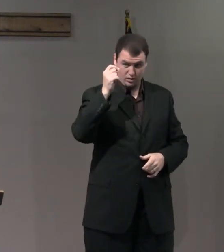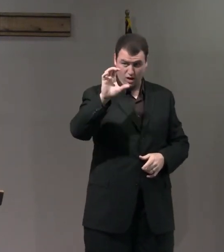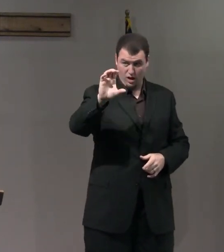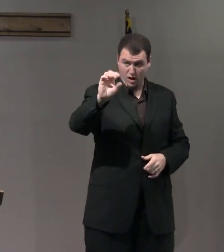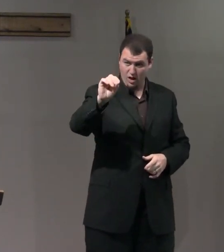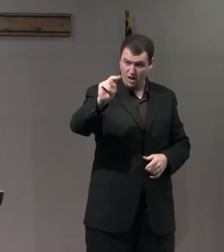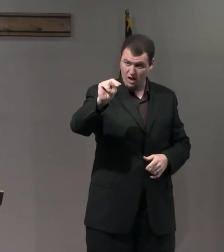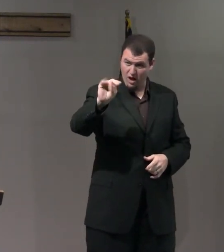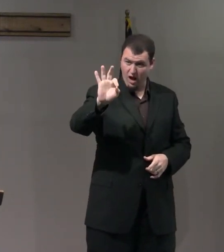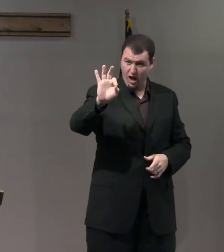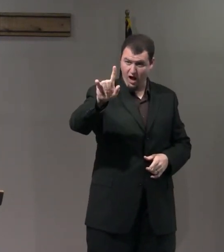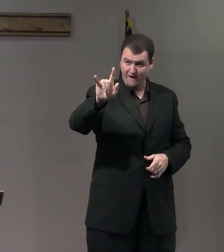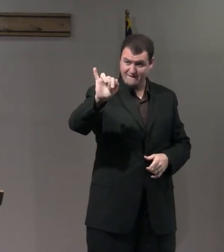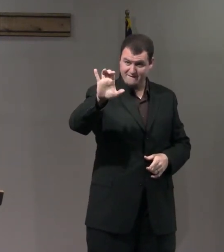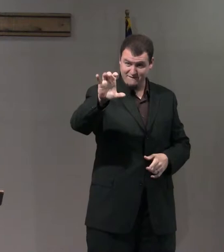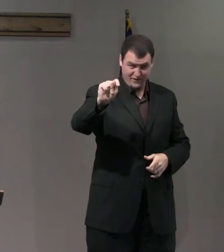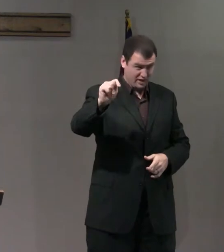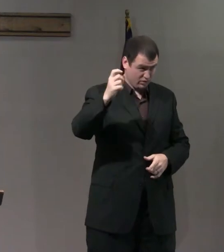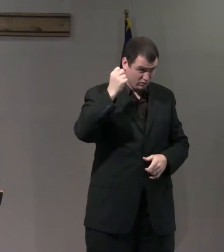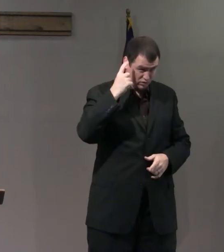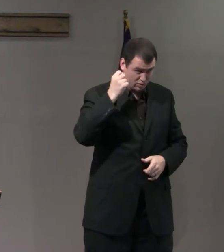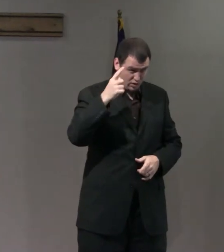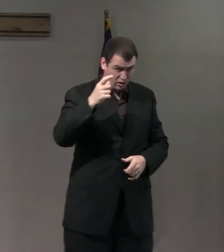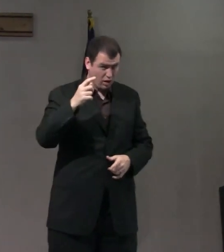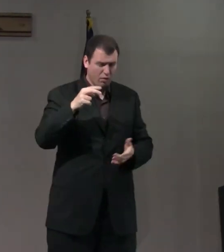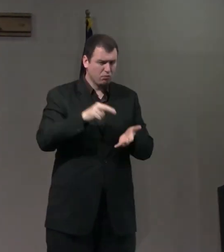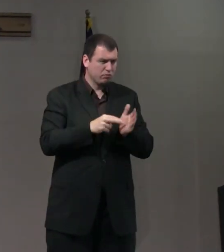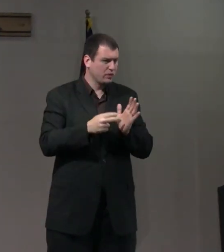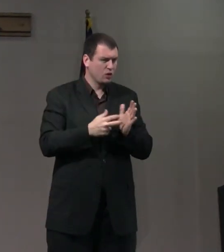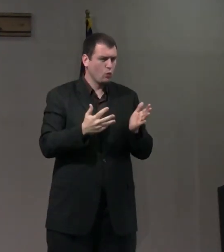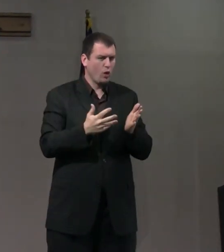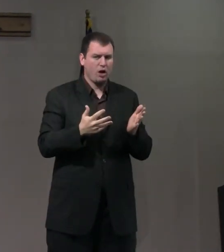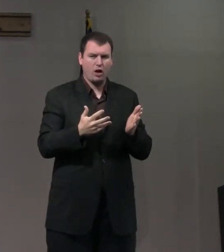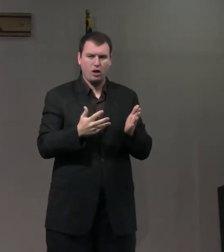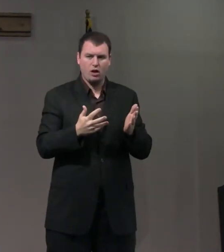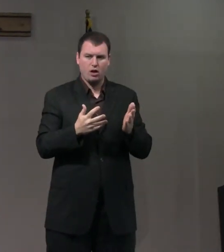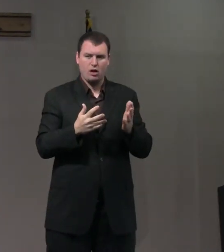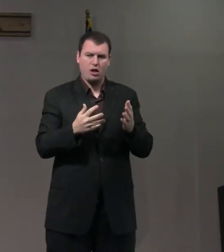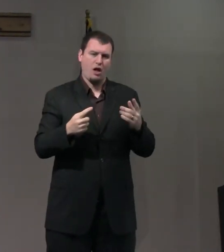conflict. Understand conflict. What does this mean?